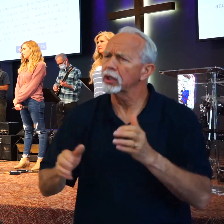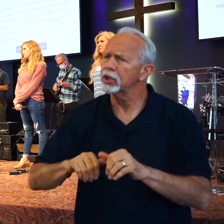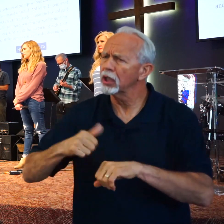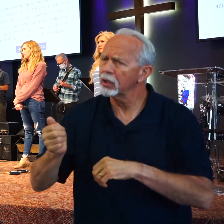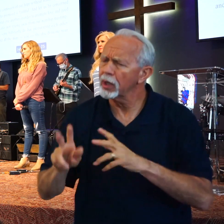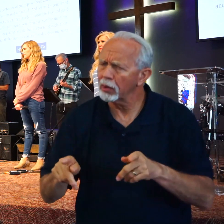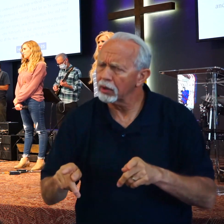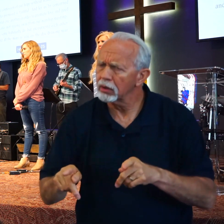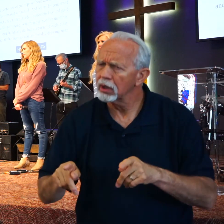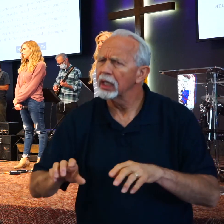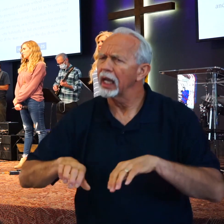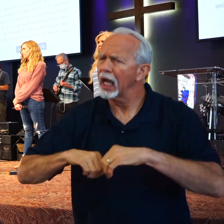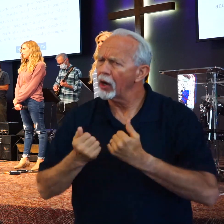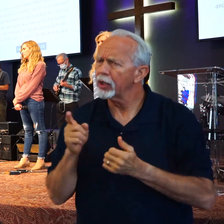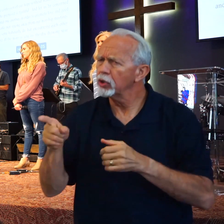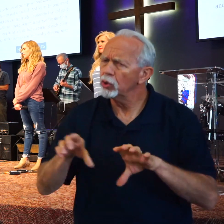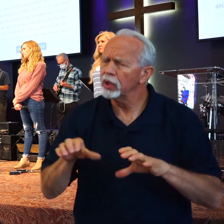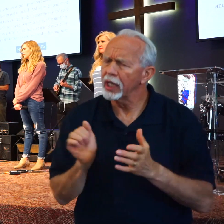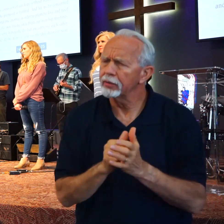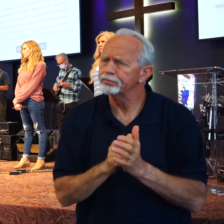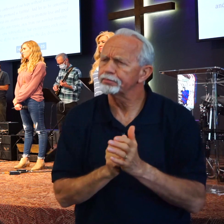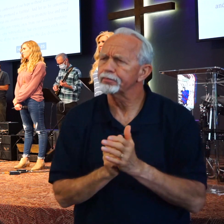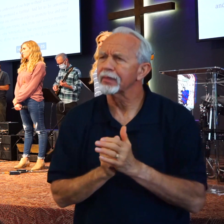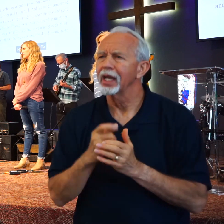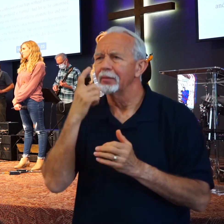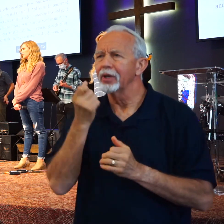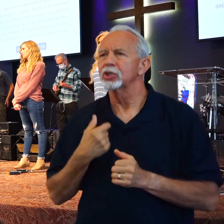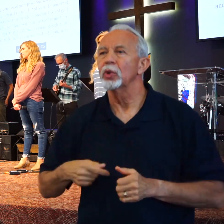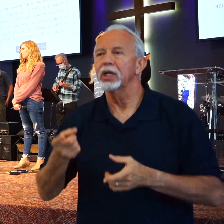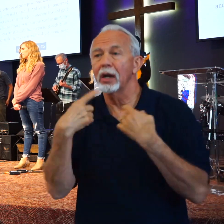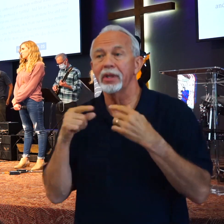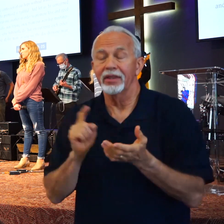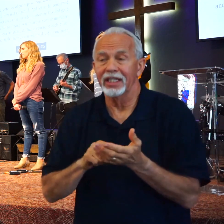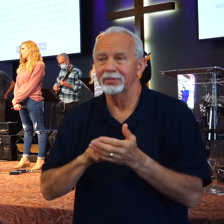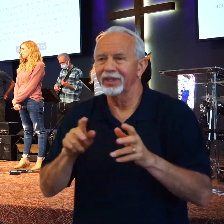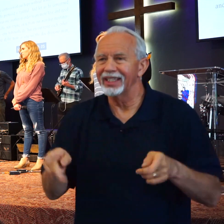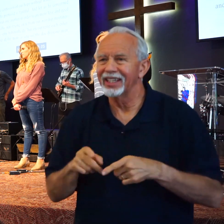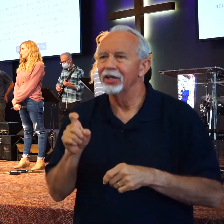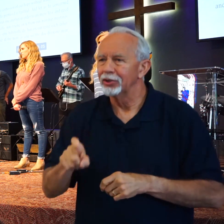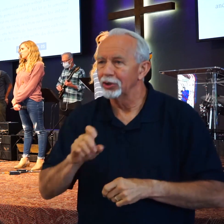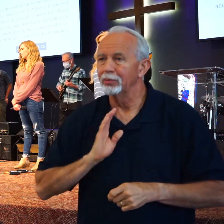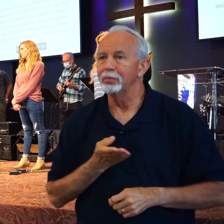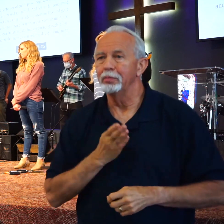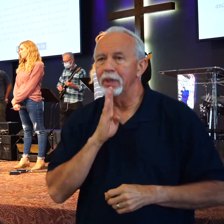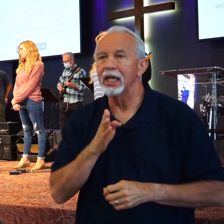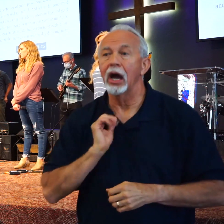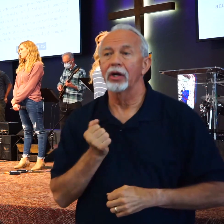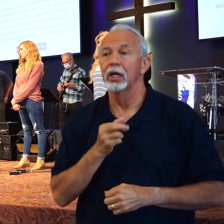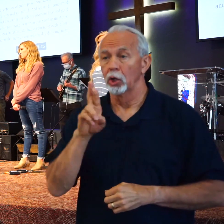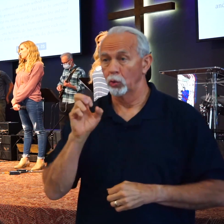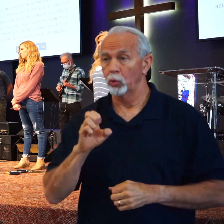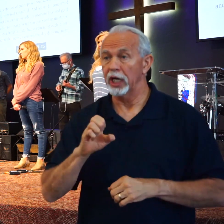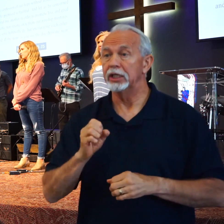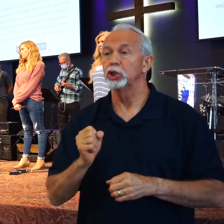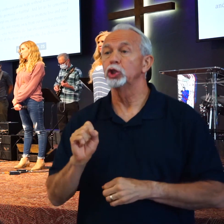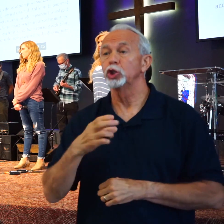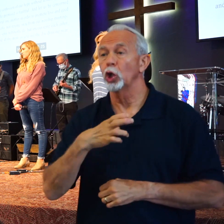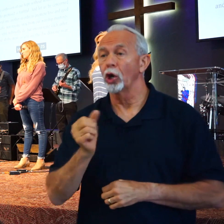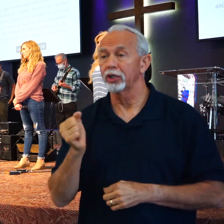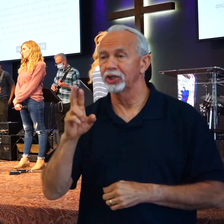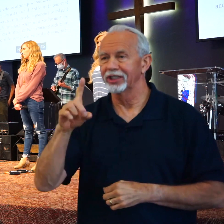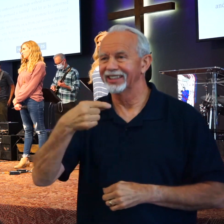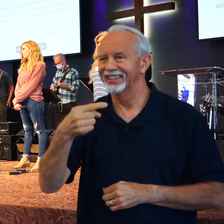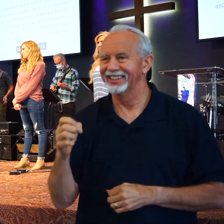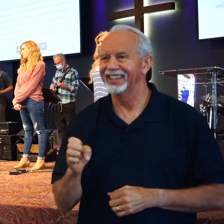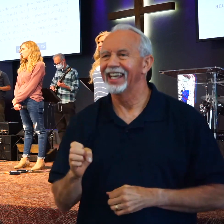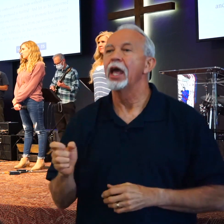today? How are you encouraging others? Because when we come to this place, it really ought to be our recharge. And then the church that gathers is